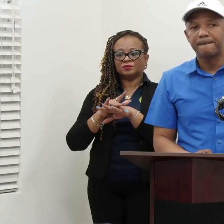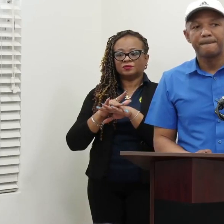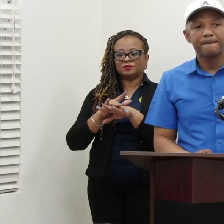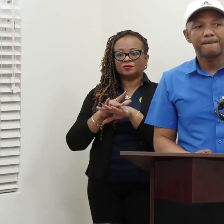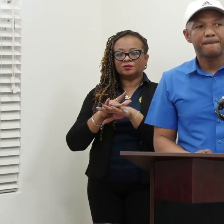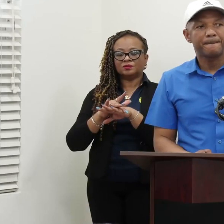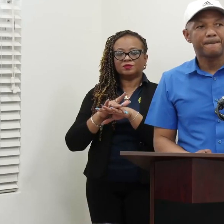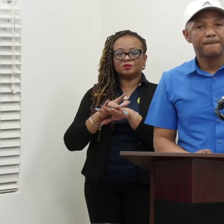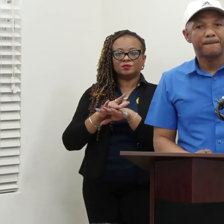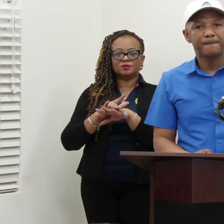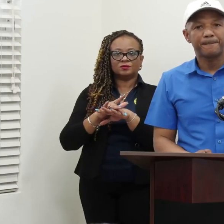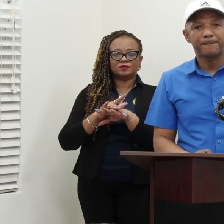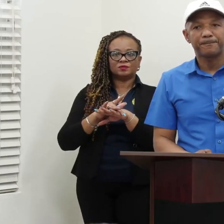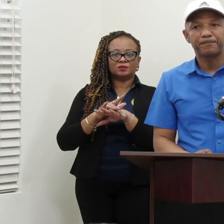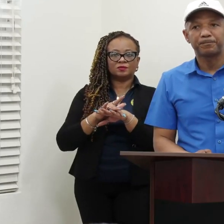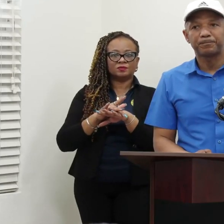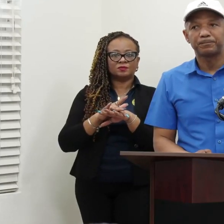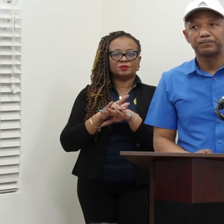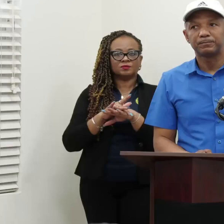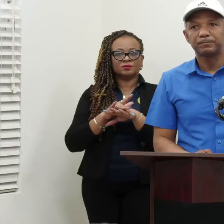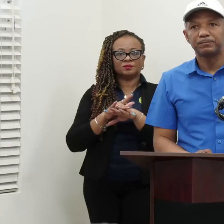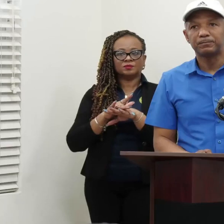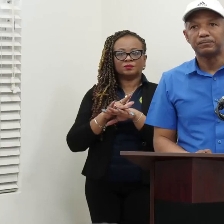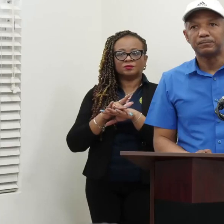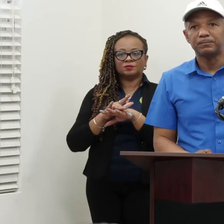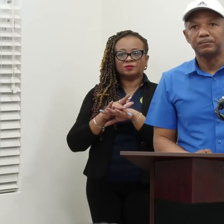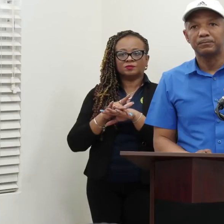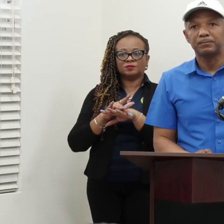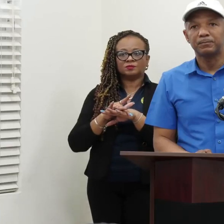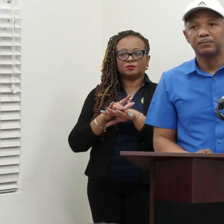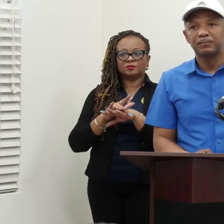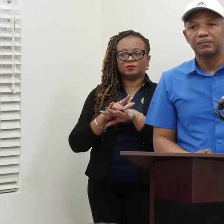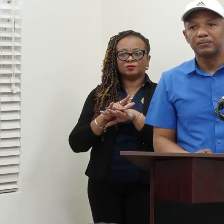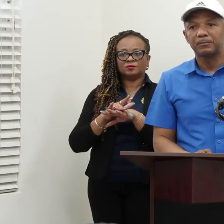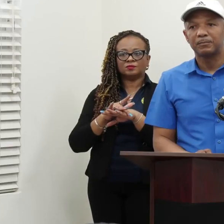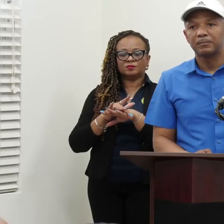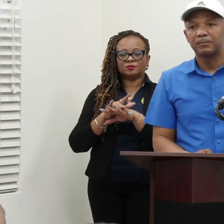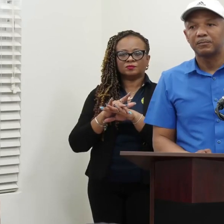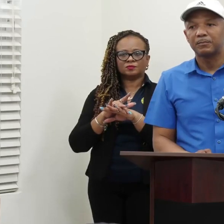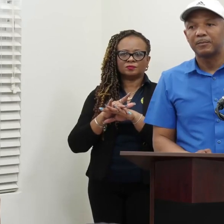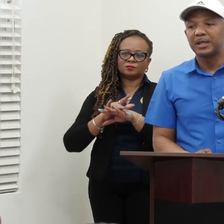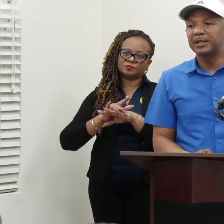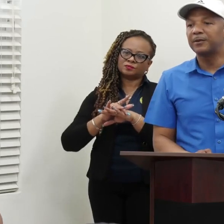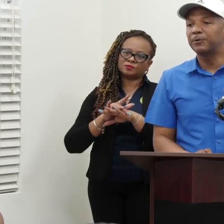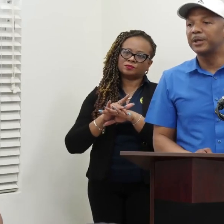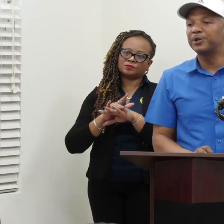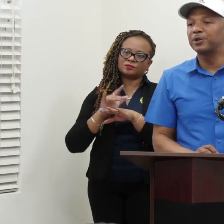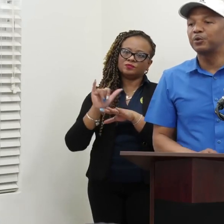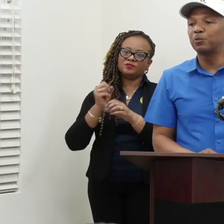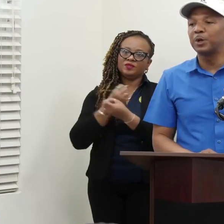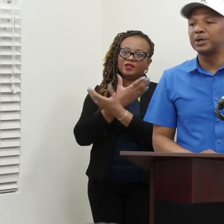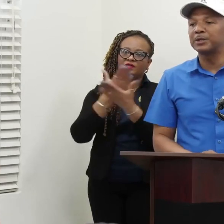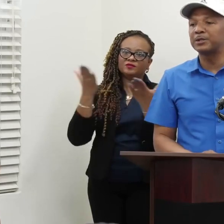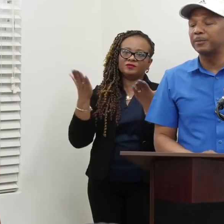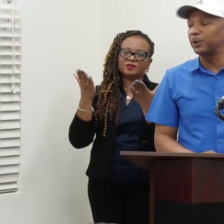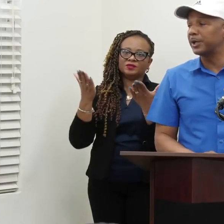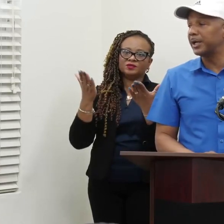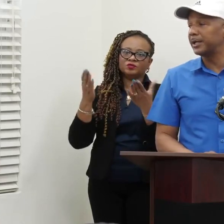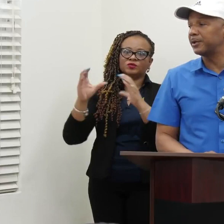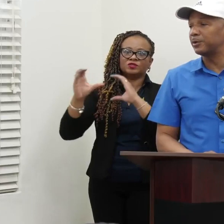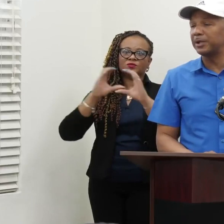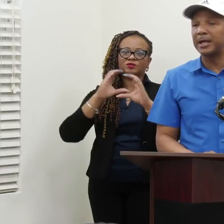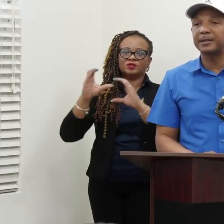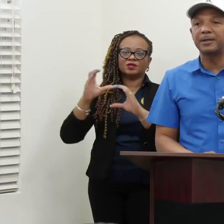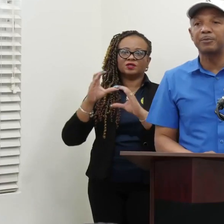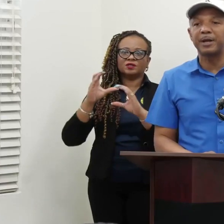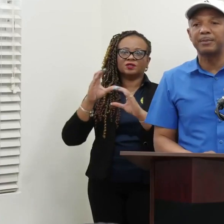Nous avons chagrin pour Sayodi Elia. That information was